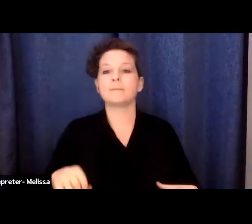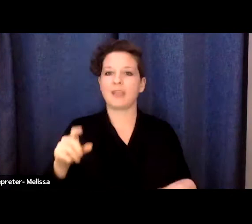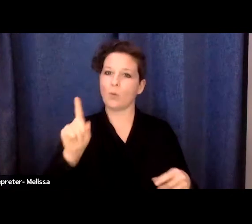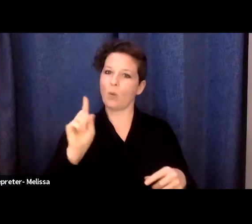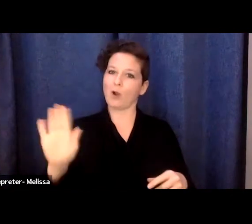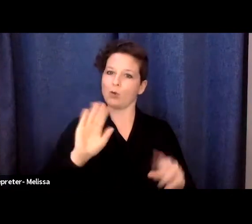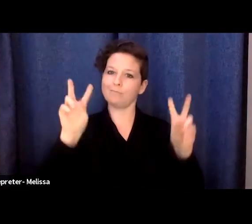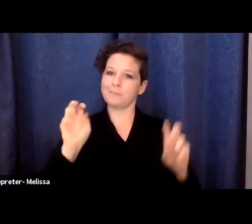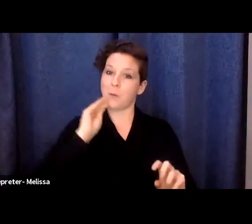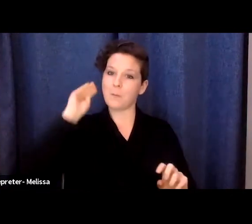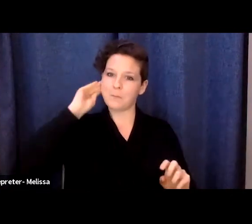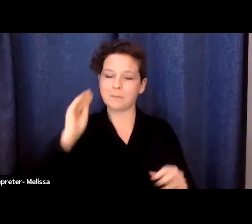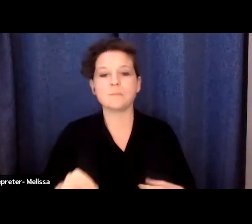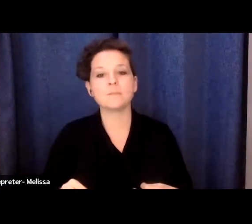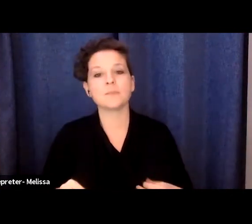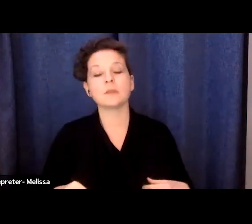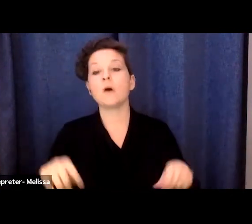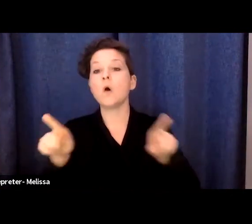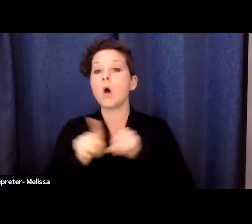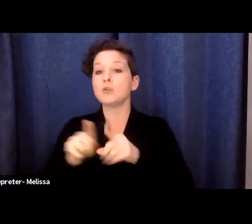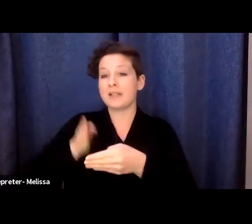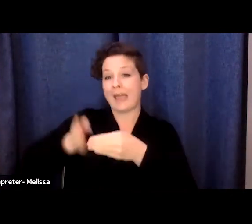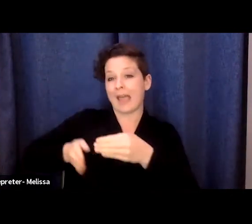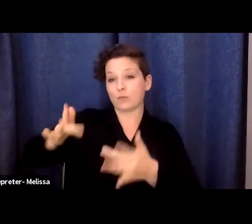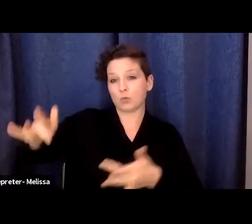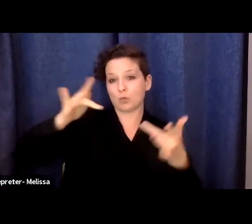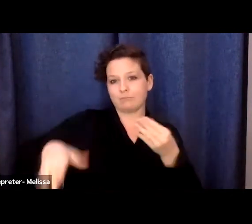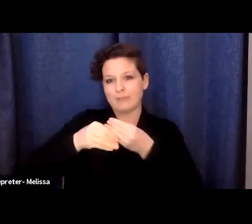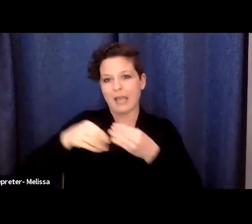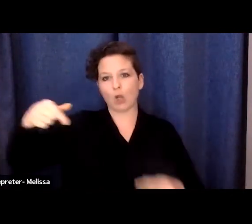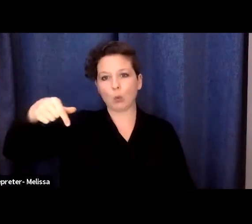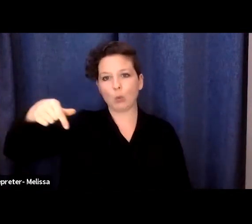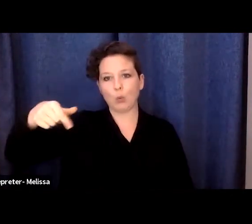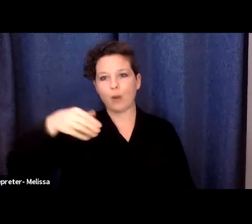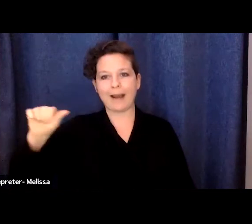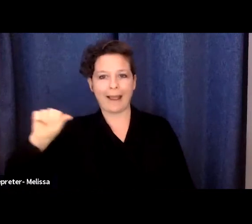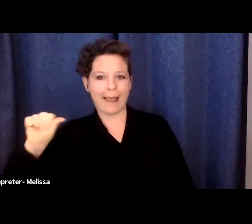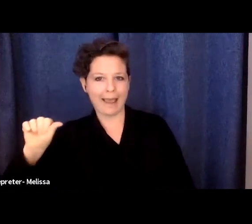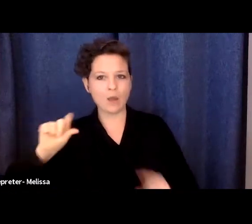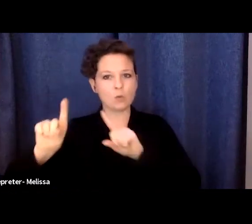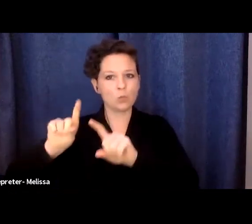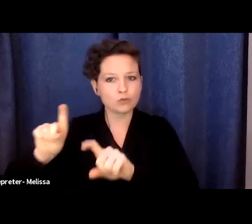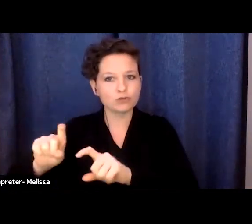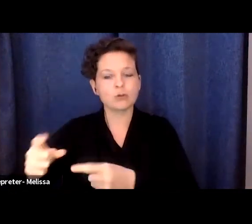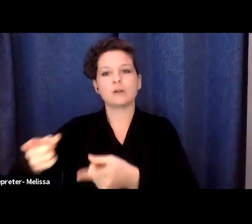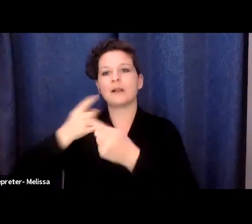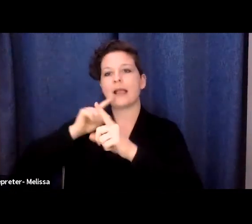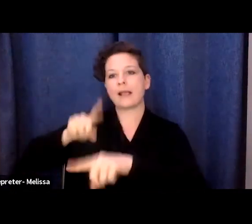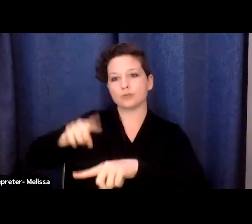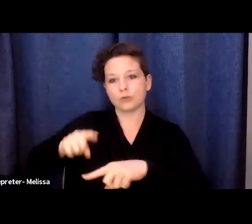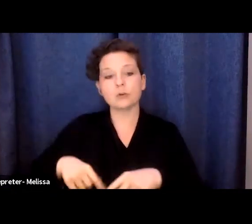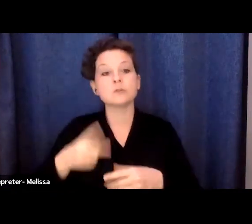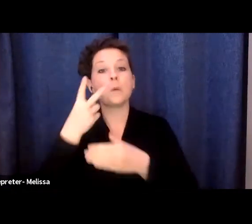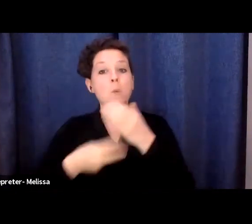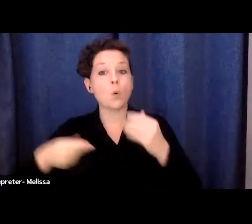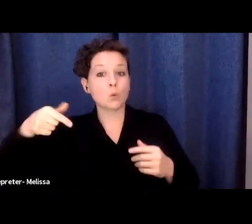At the end of the tour, there will also be time for a Q&A. So we'll ask you to submit your questions using the Q&A feature. So both the